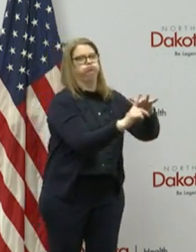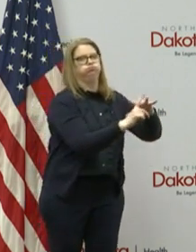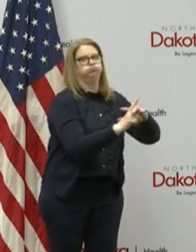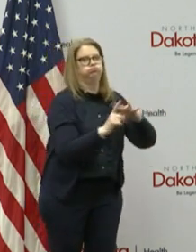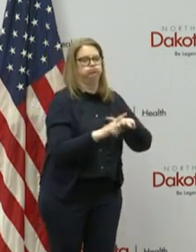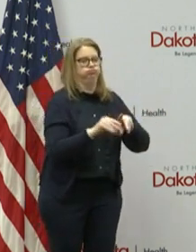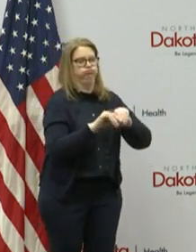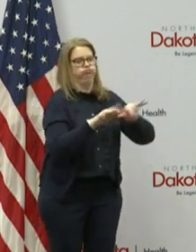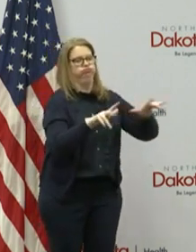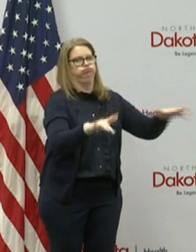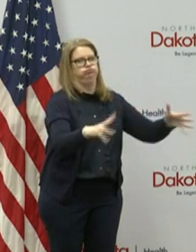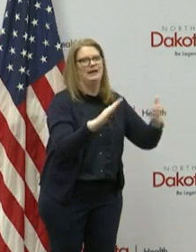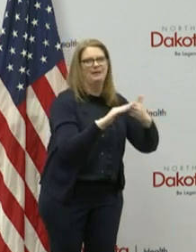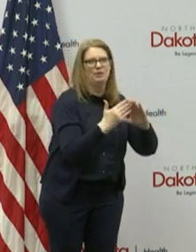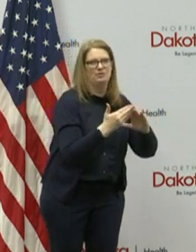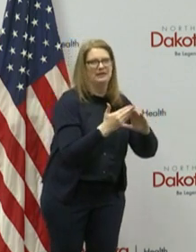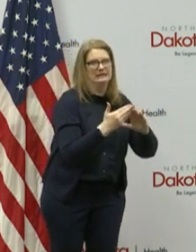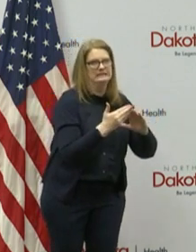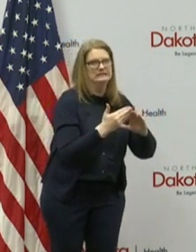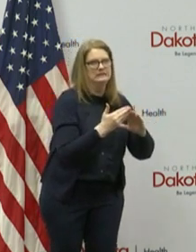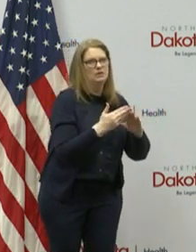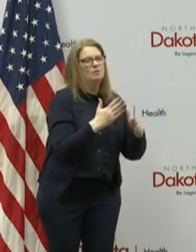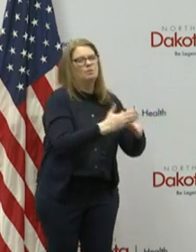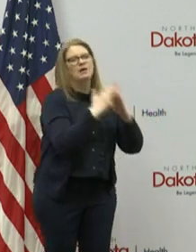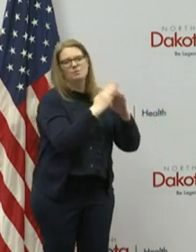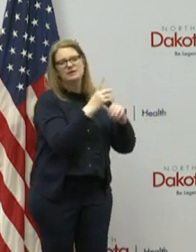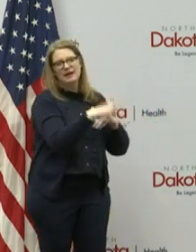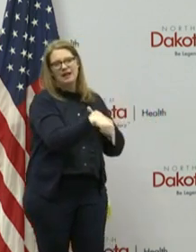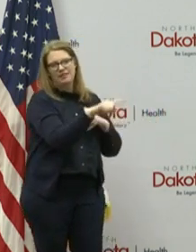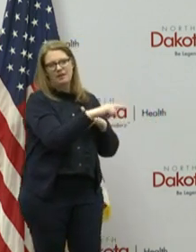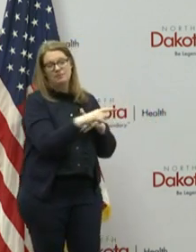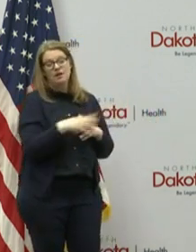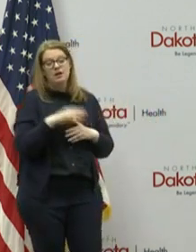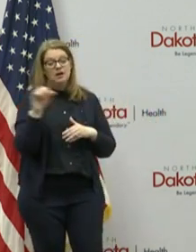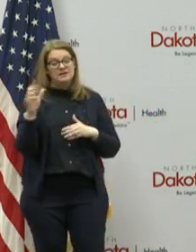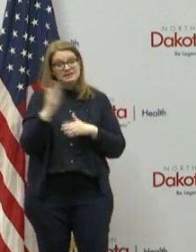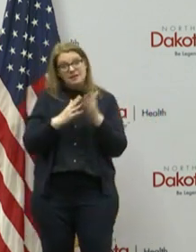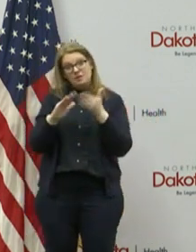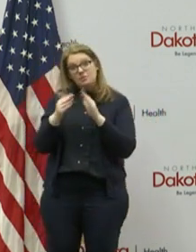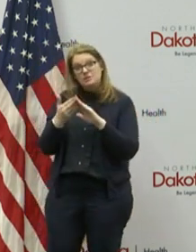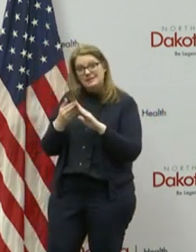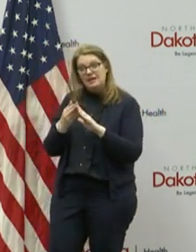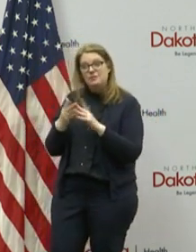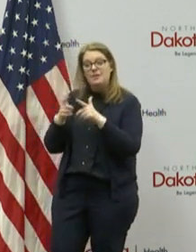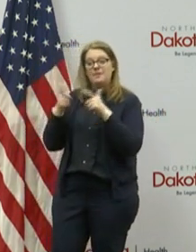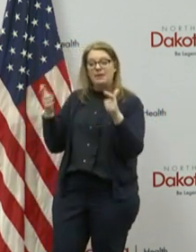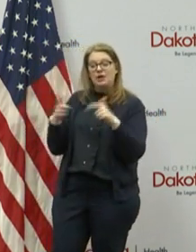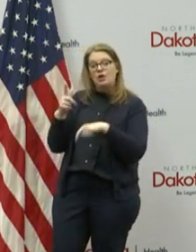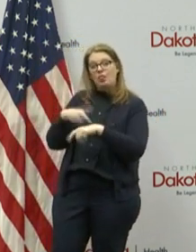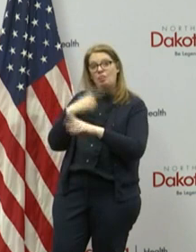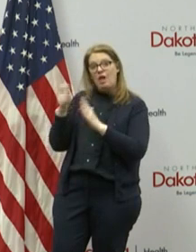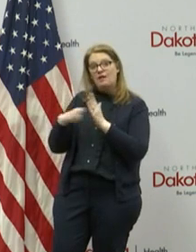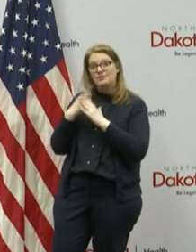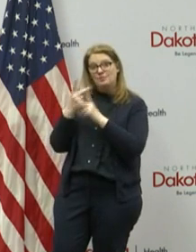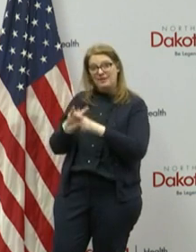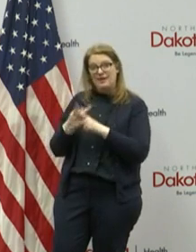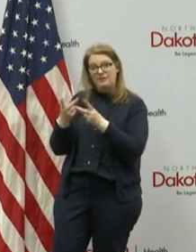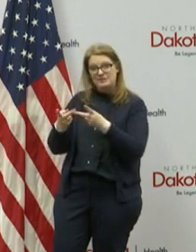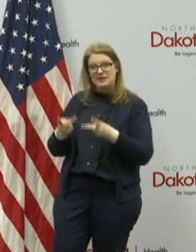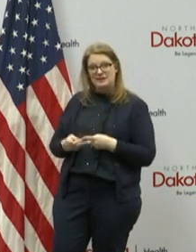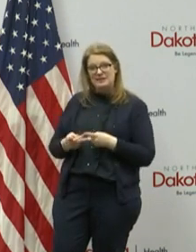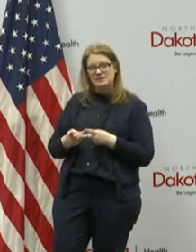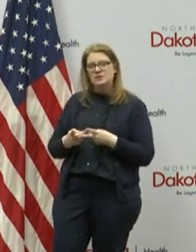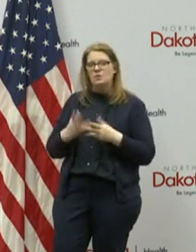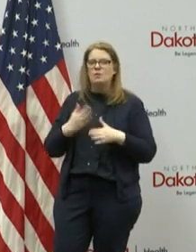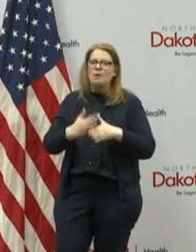community and the number of communities that also have long-term care and other facilities. We're thinking about the whole ecosystem here.